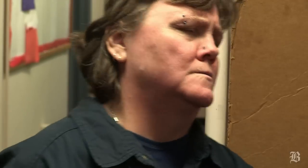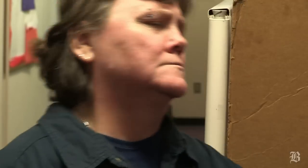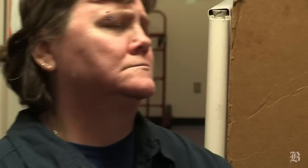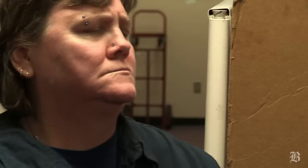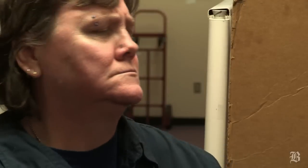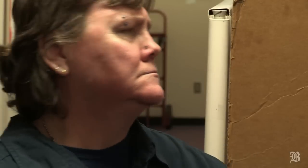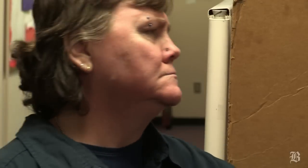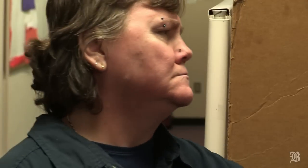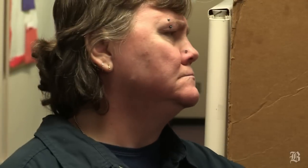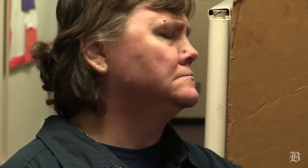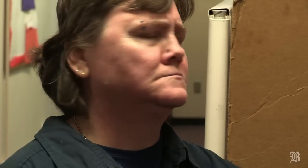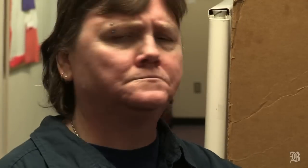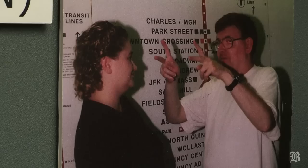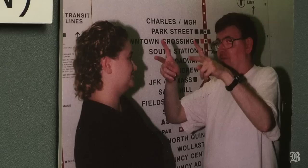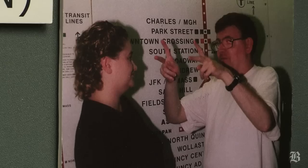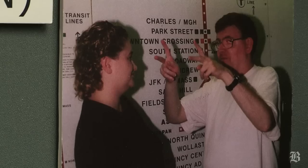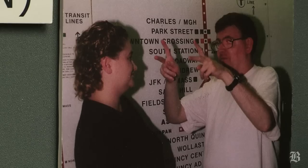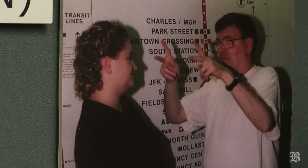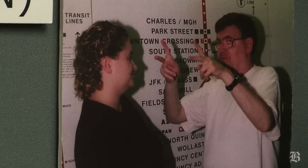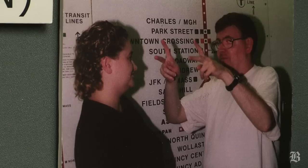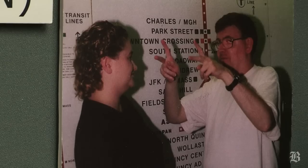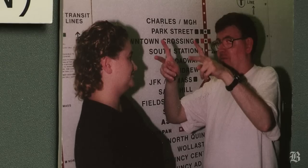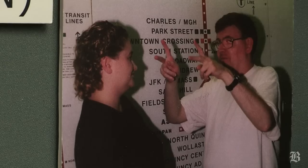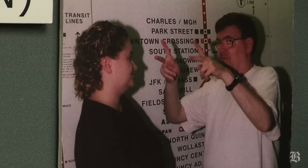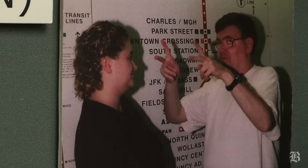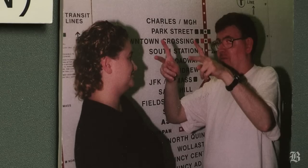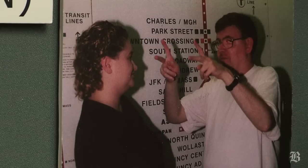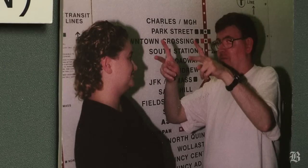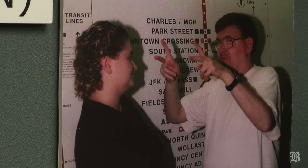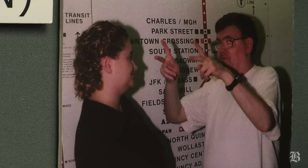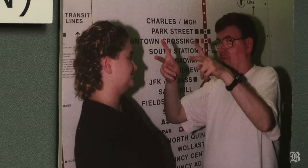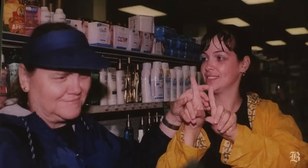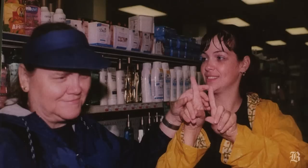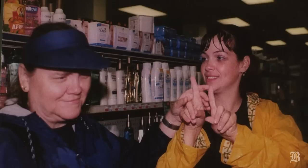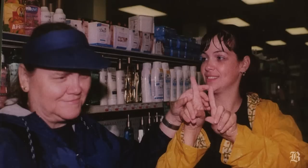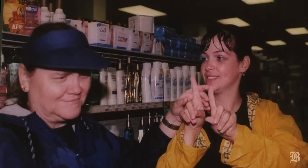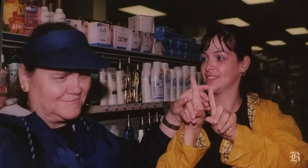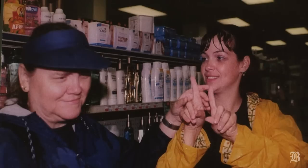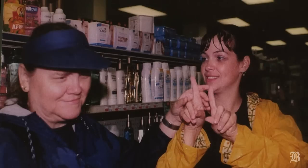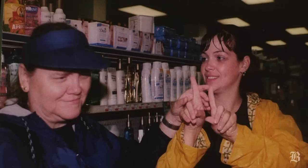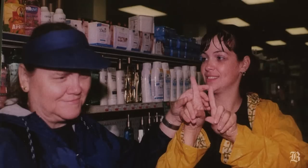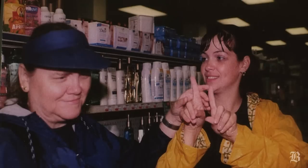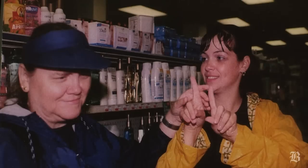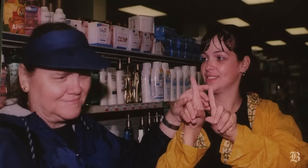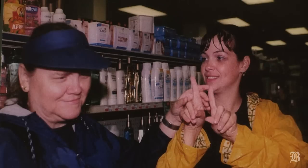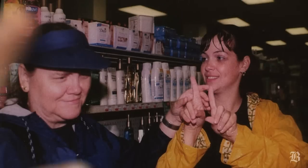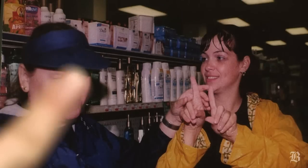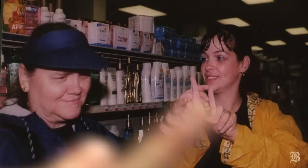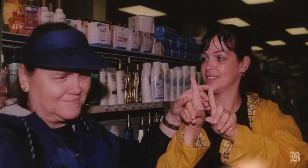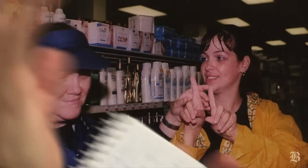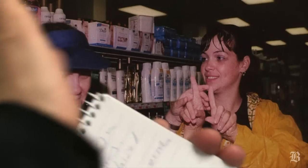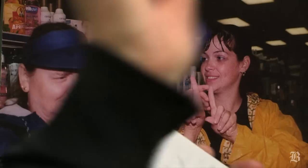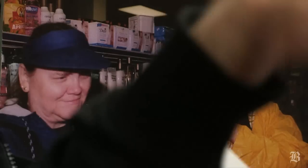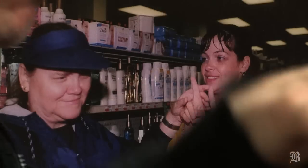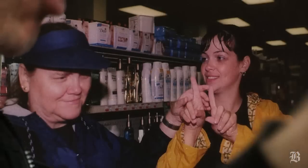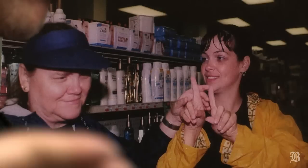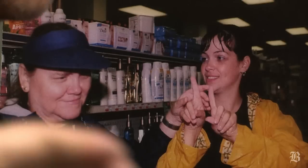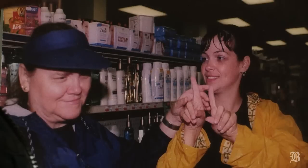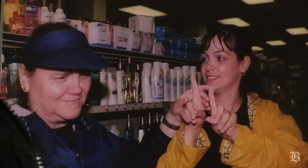life without that access. She's just one of the 64 people that use their services statewide. And now Elaine wonders what they'll do if the program is cut.